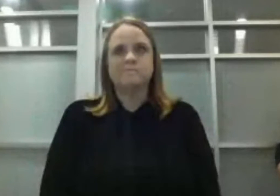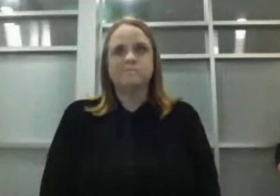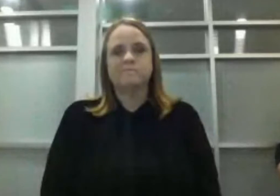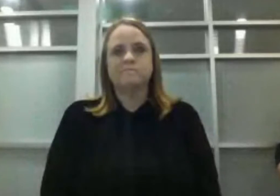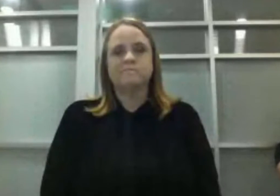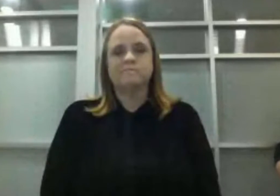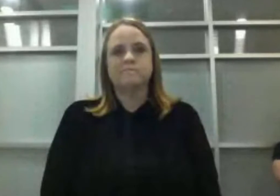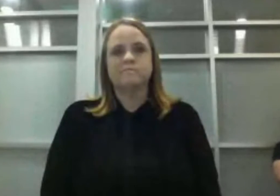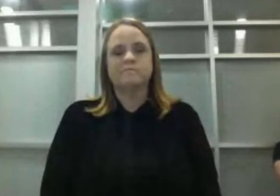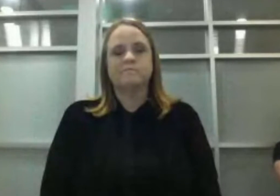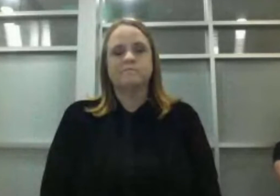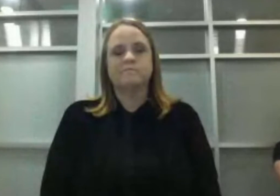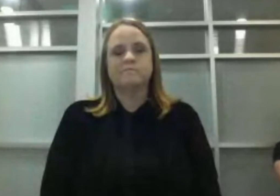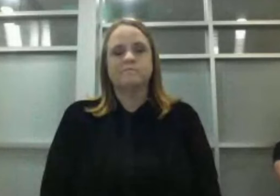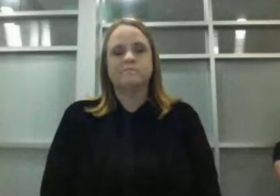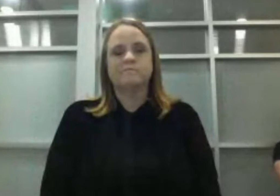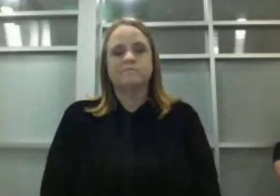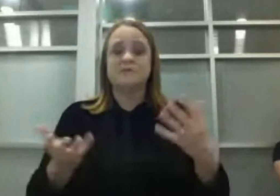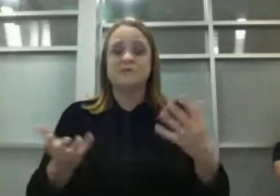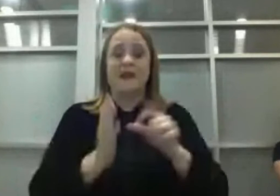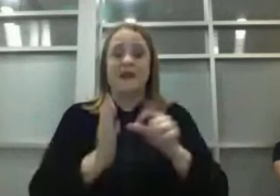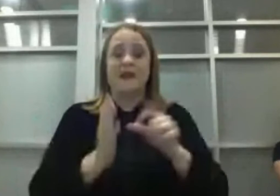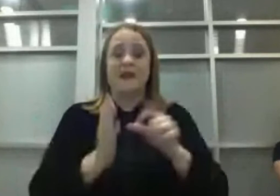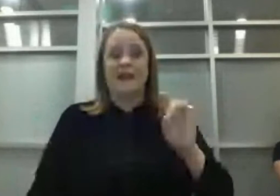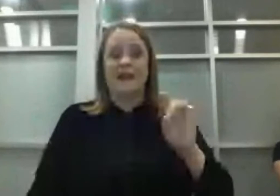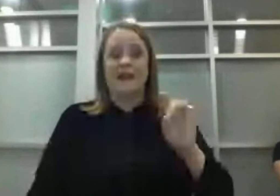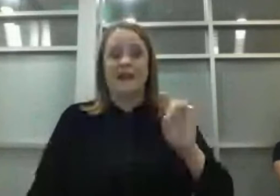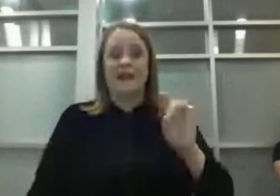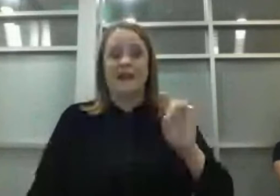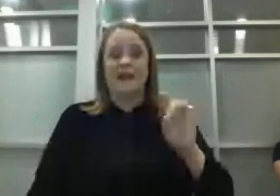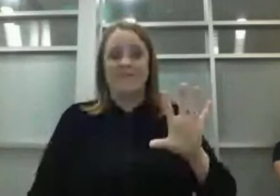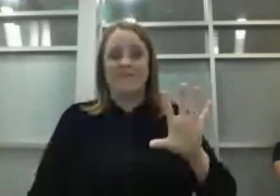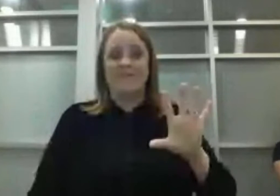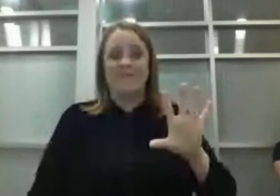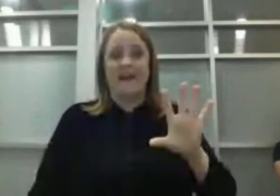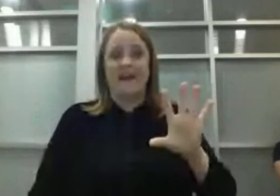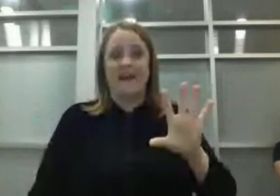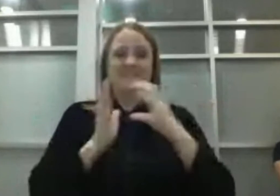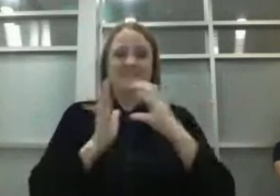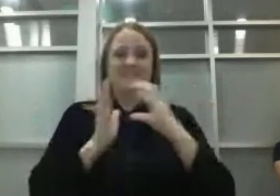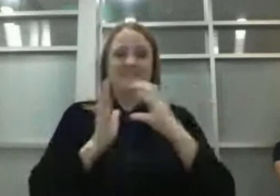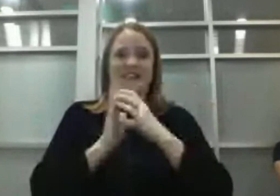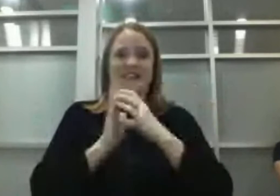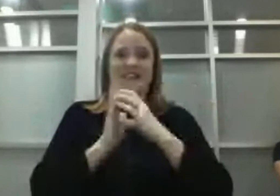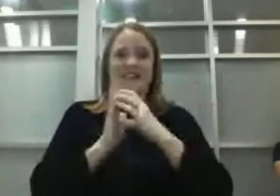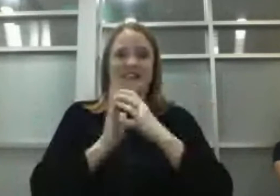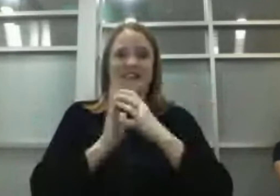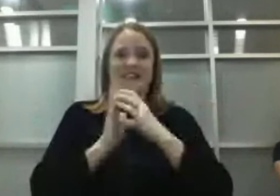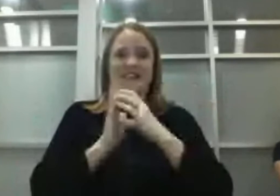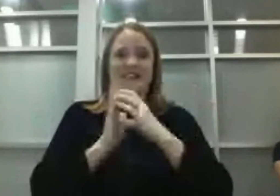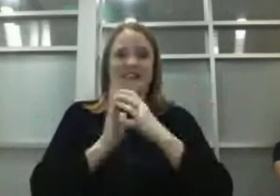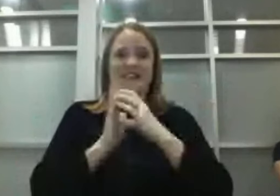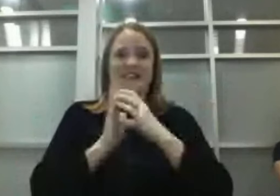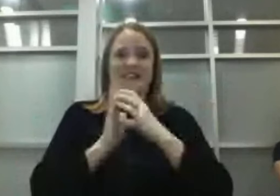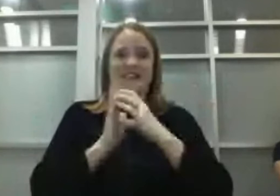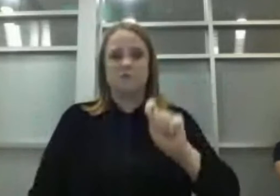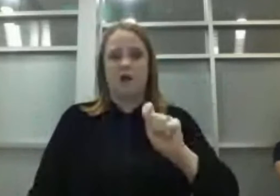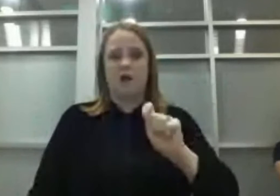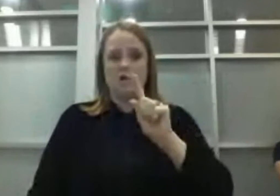So on page 185 in section 7.2.1, when they're implementing the cache, you'll see that they use